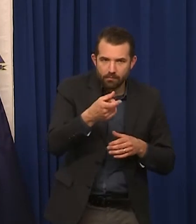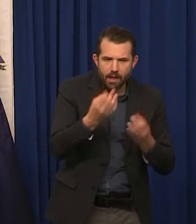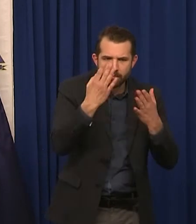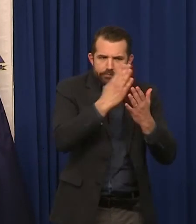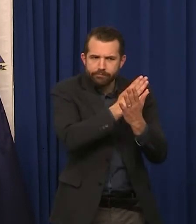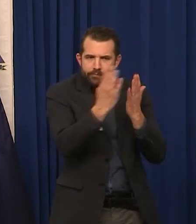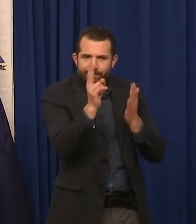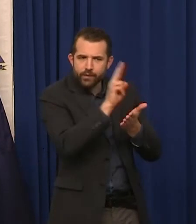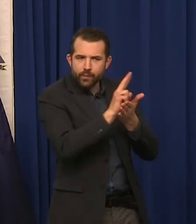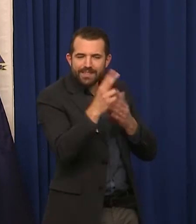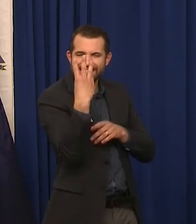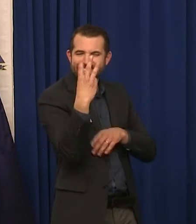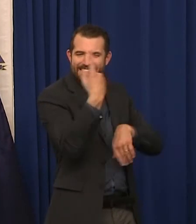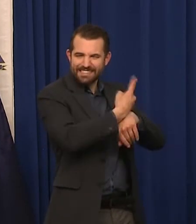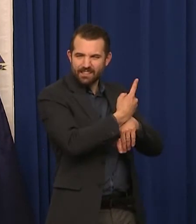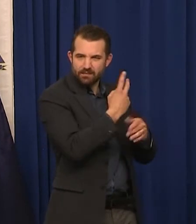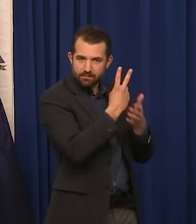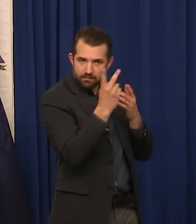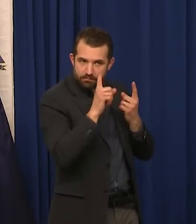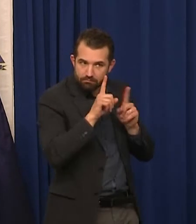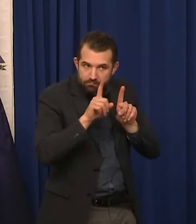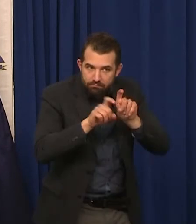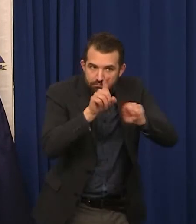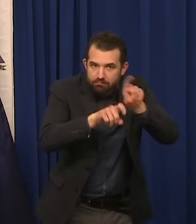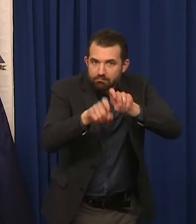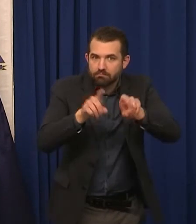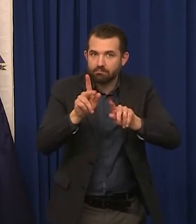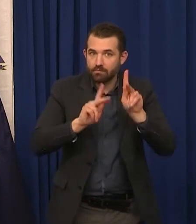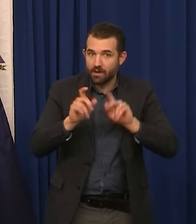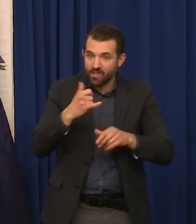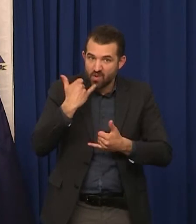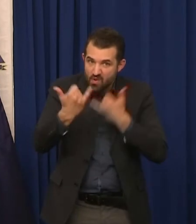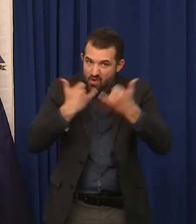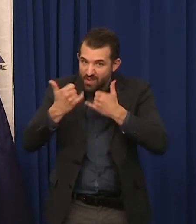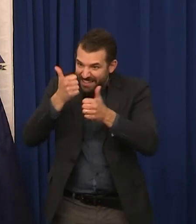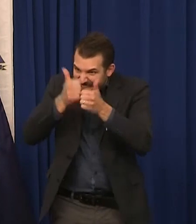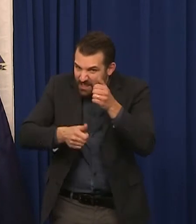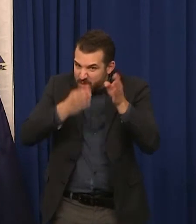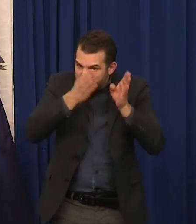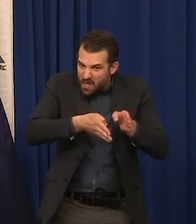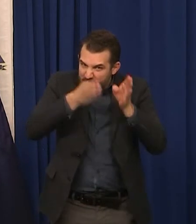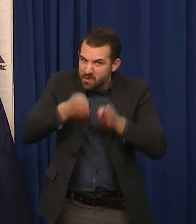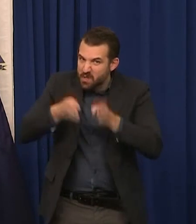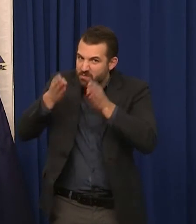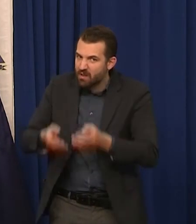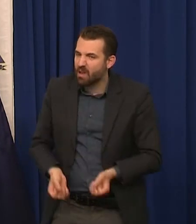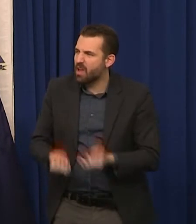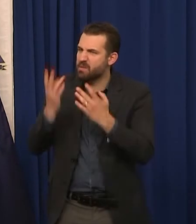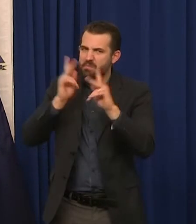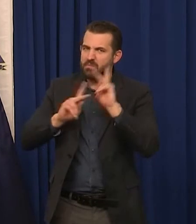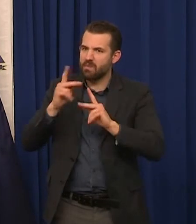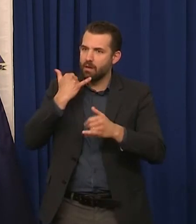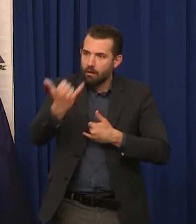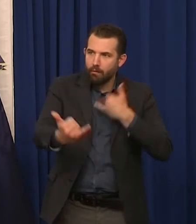being used to do this, and also talk a little bit about what that means for staffing levels